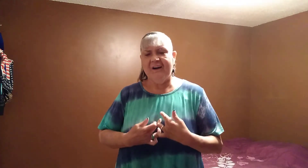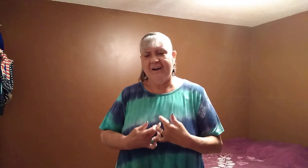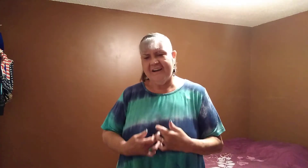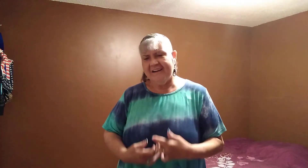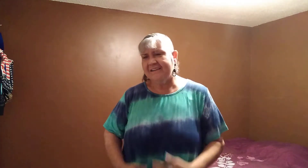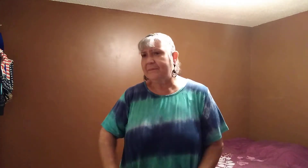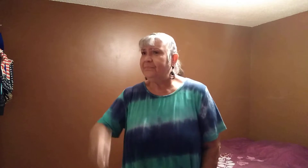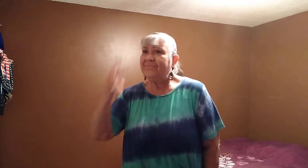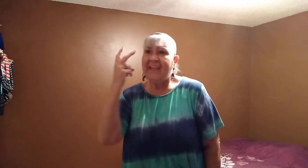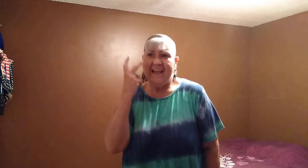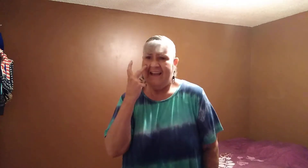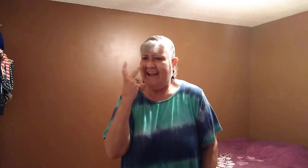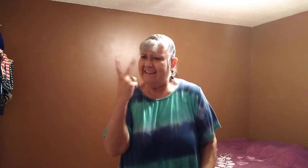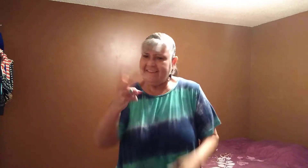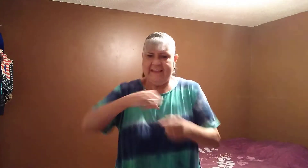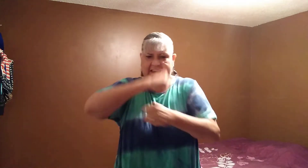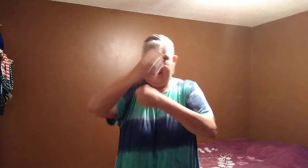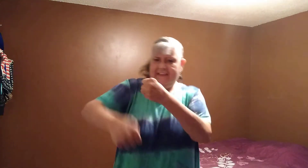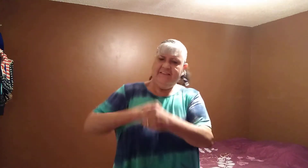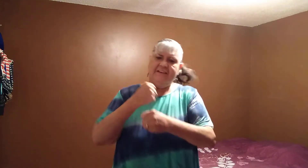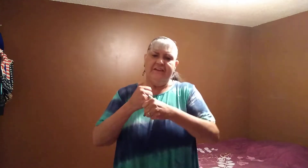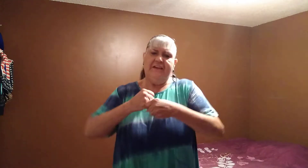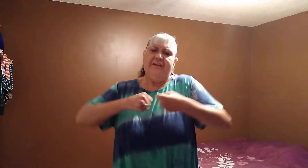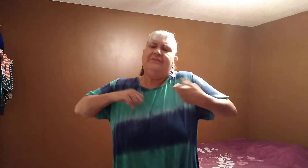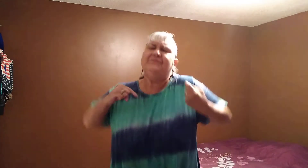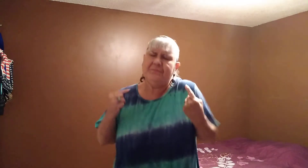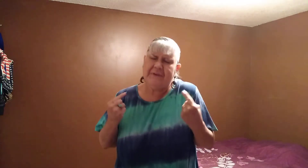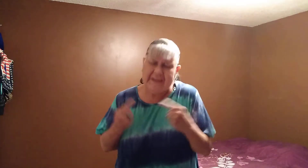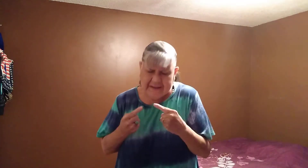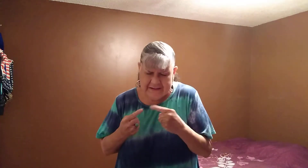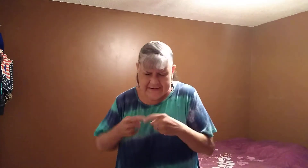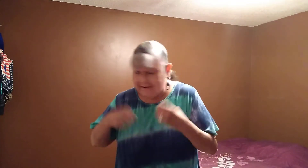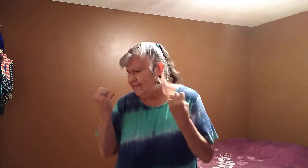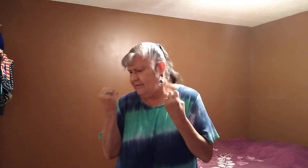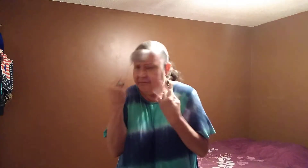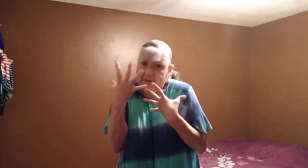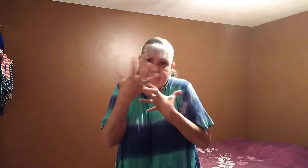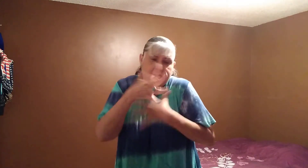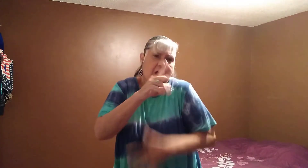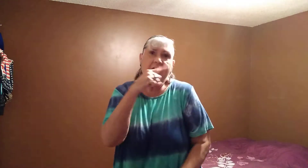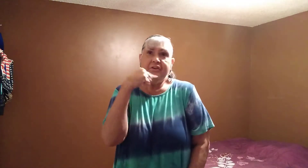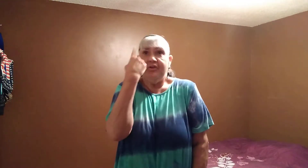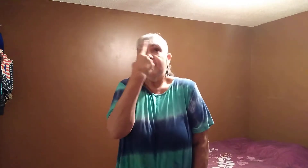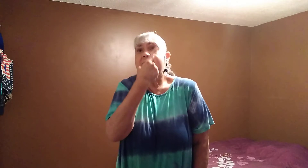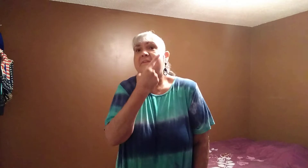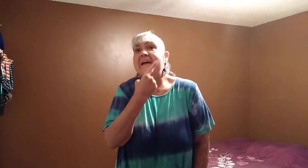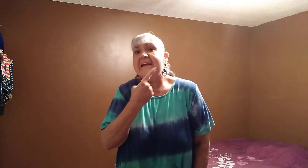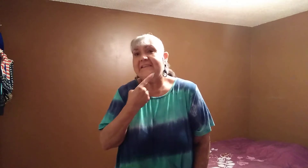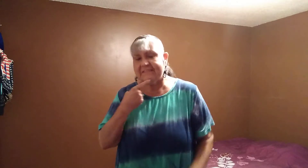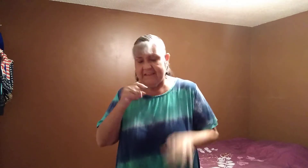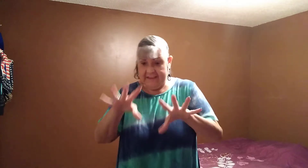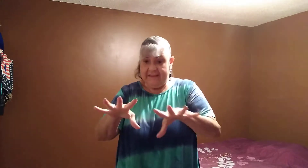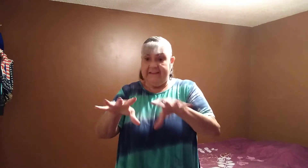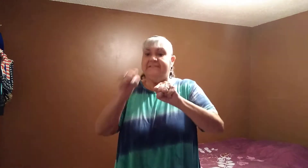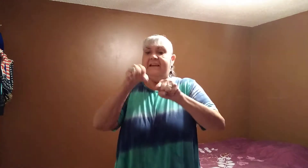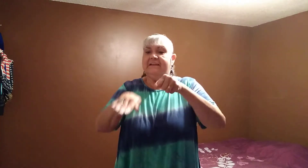I see the years of pain and fear on your face. But take